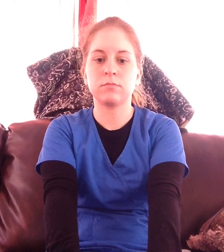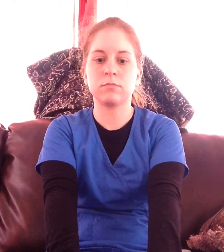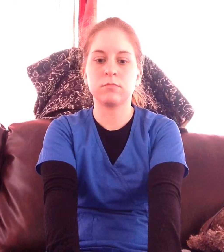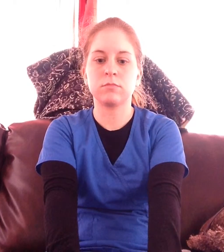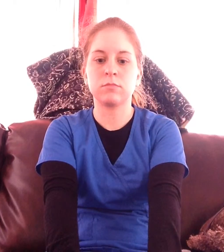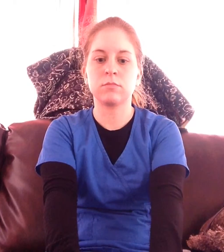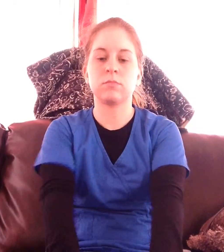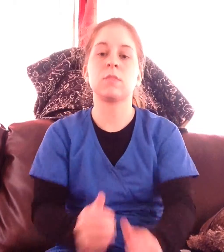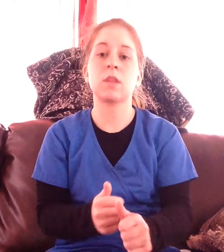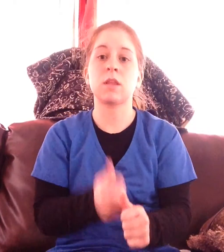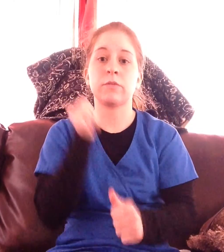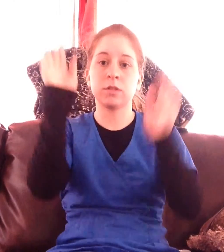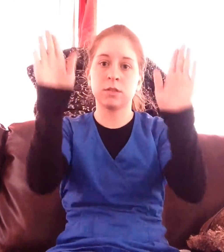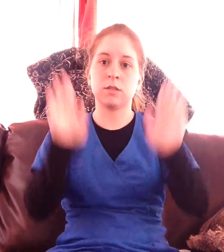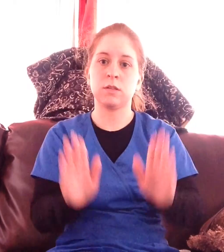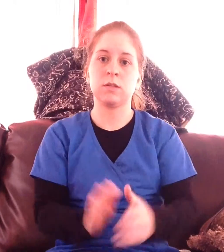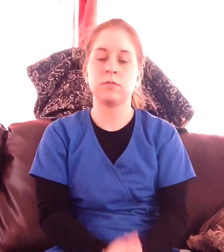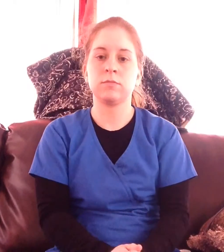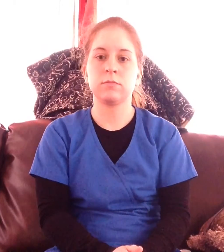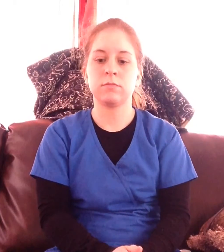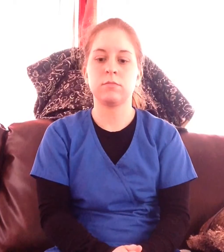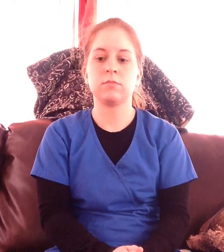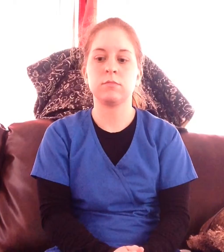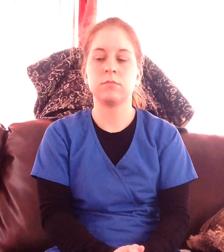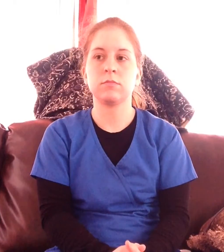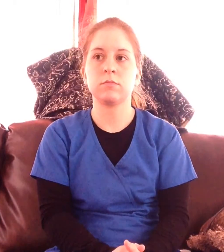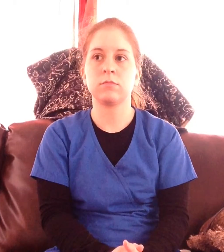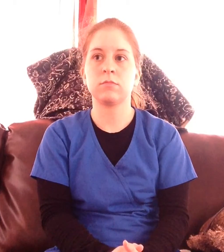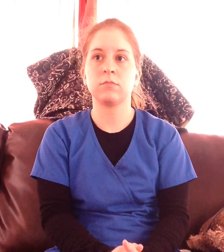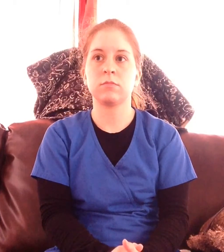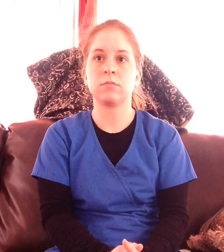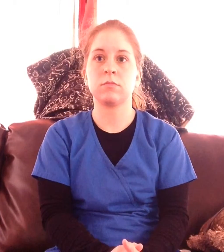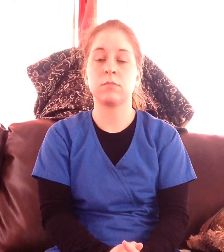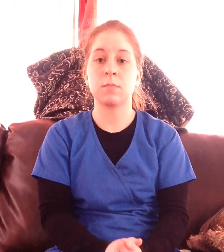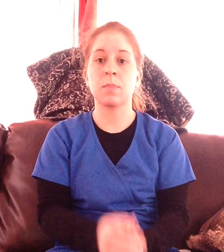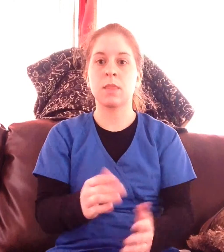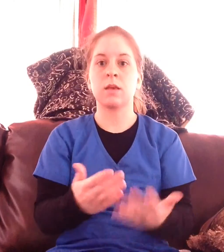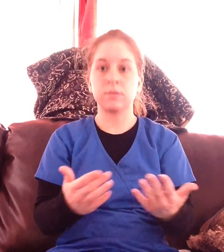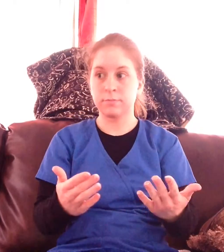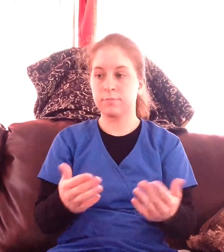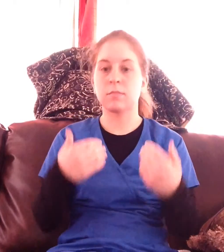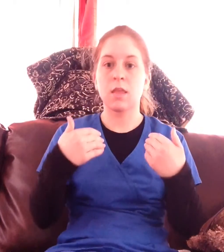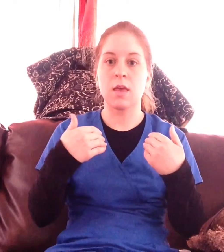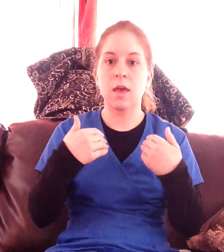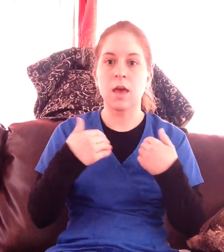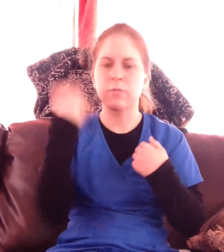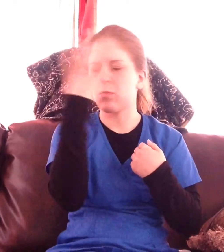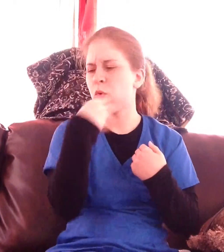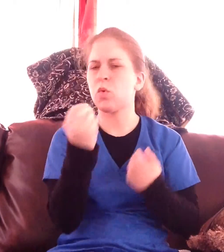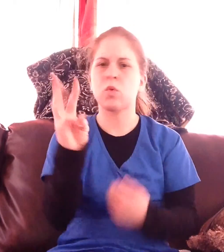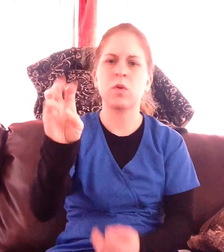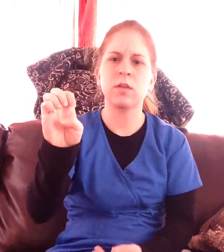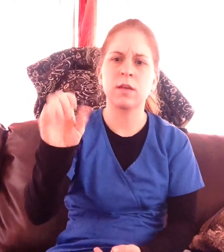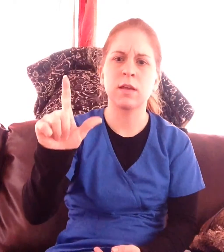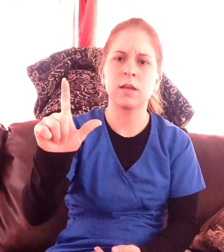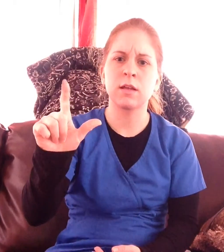In fact, you will also find a beautiful Welsh dresser there with many, many pieces of blue and white china.